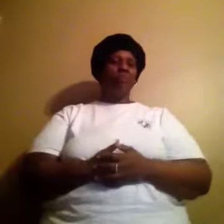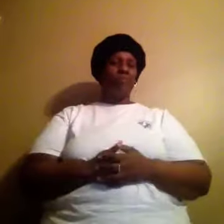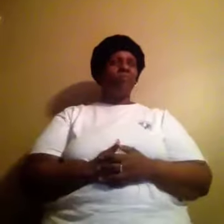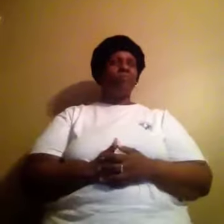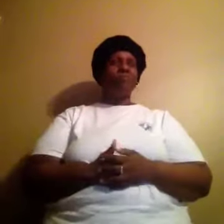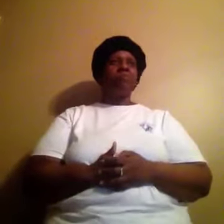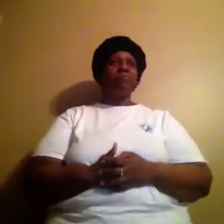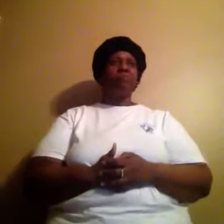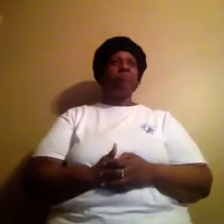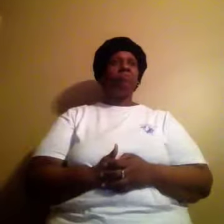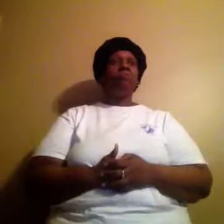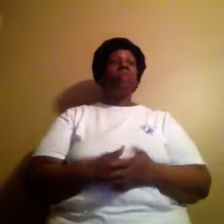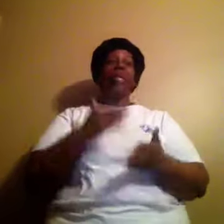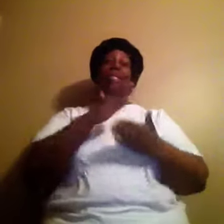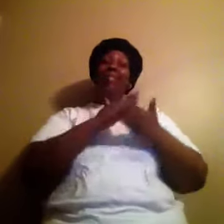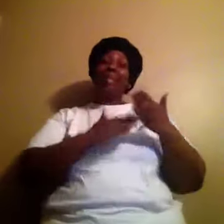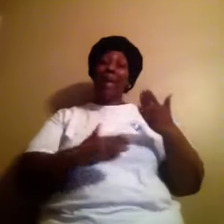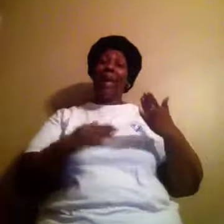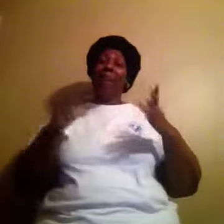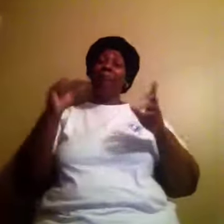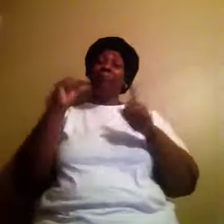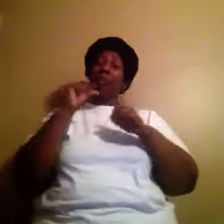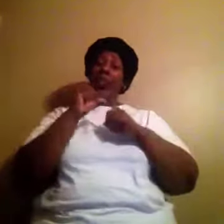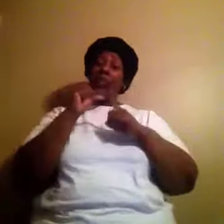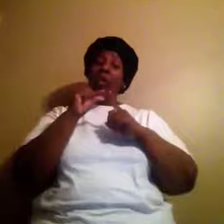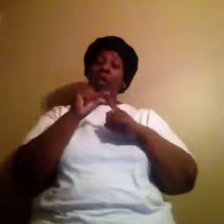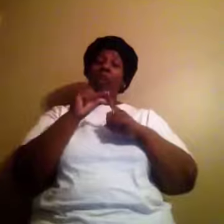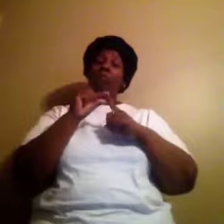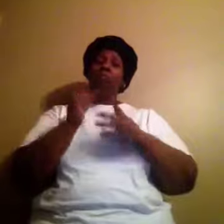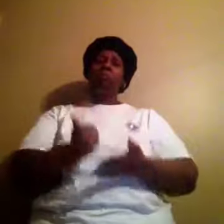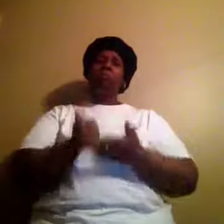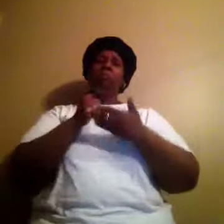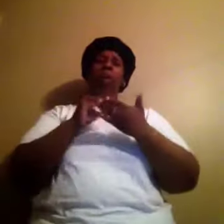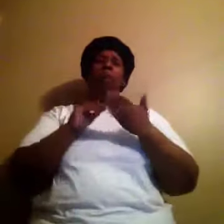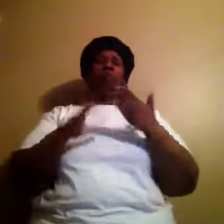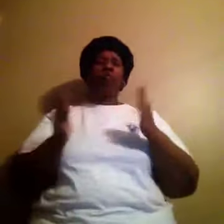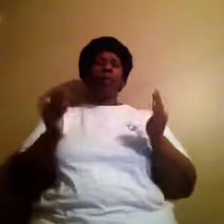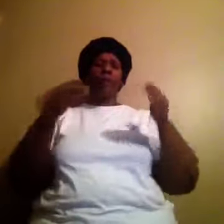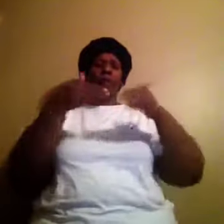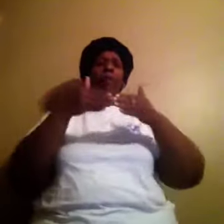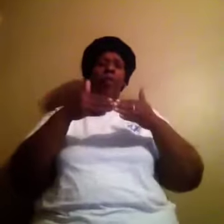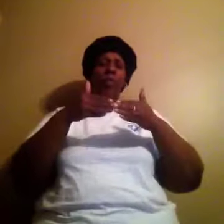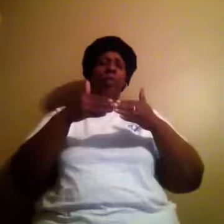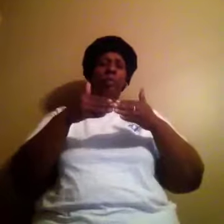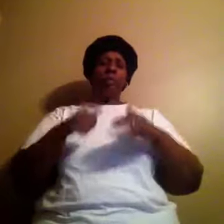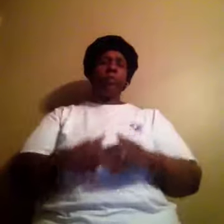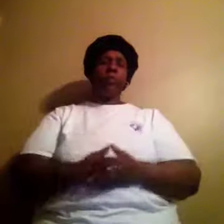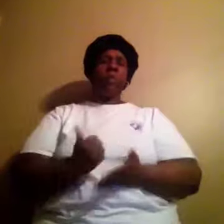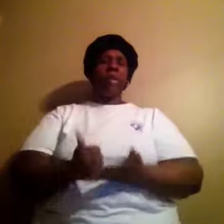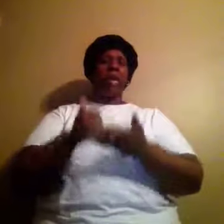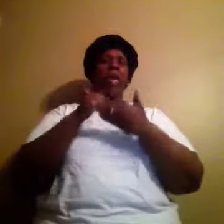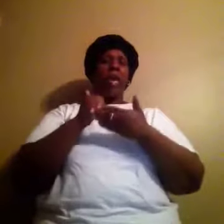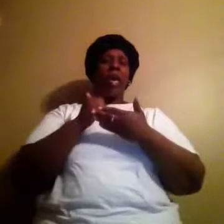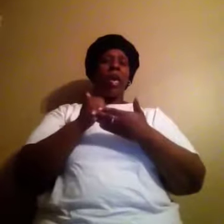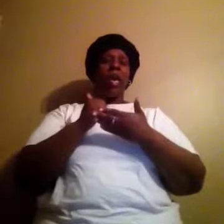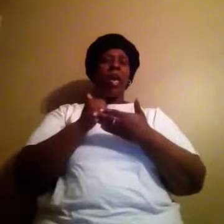there are some terms that really help students focus and help them produce the language better.